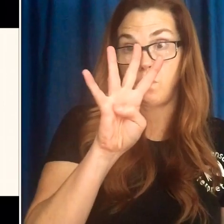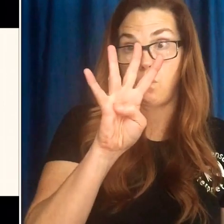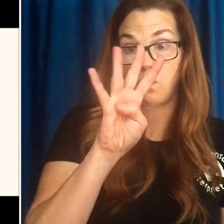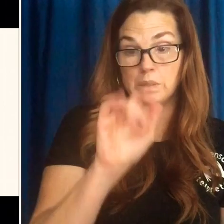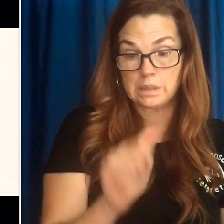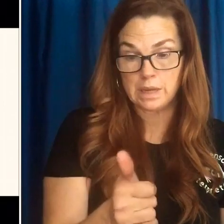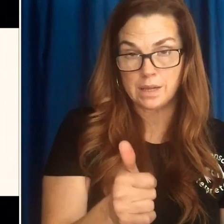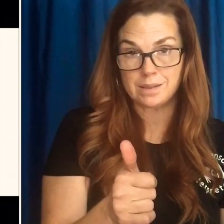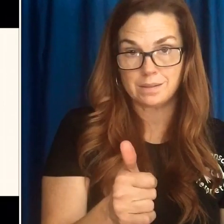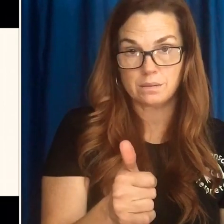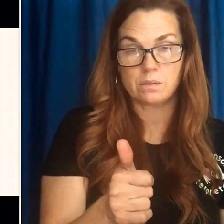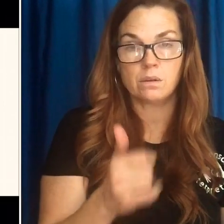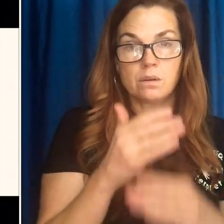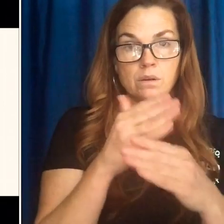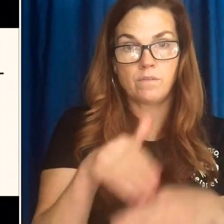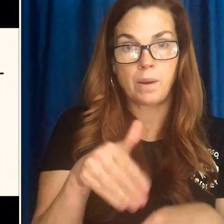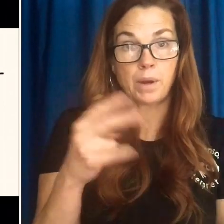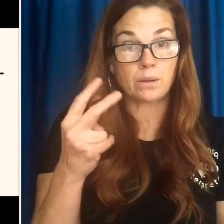2 becomes